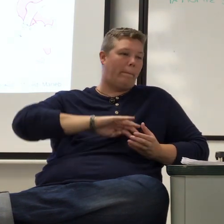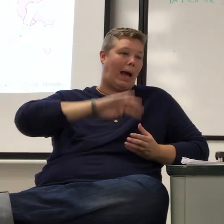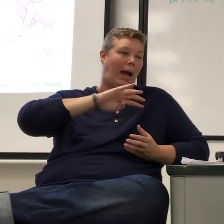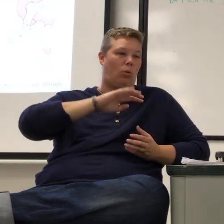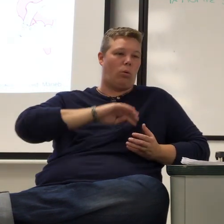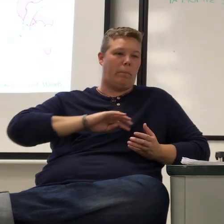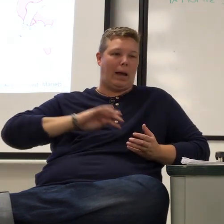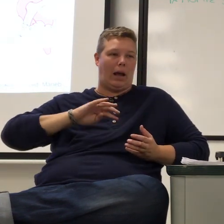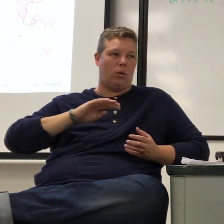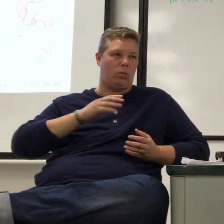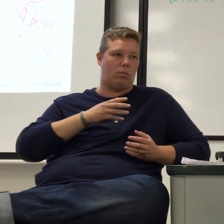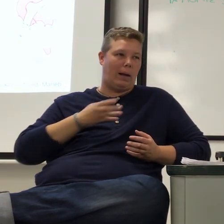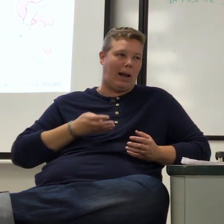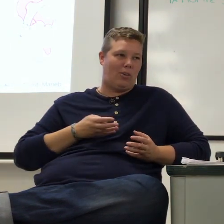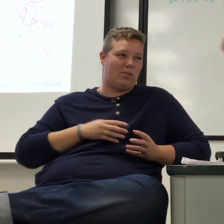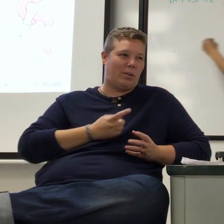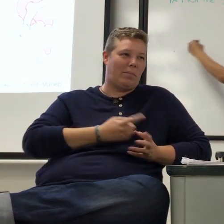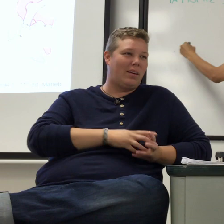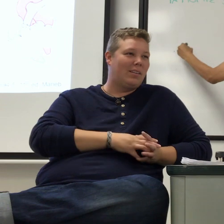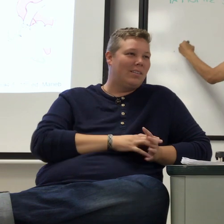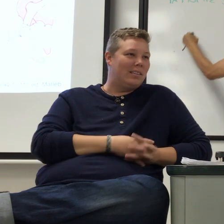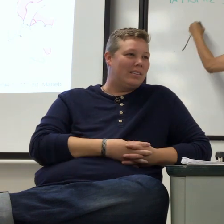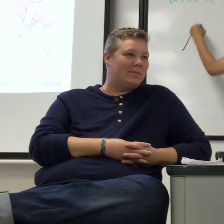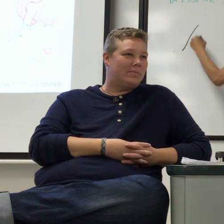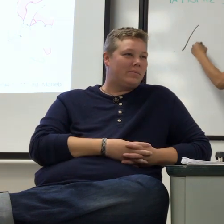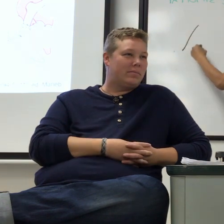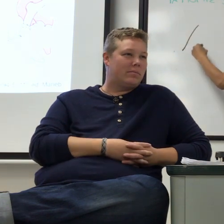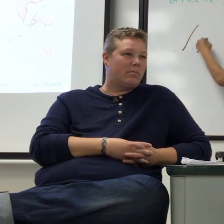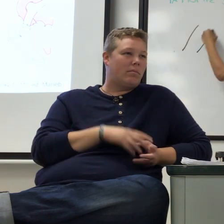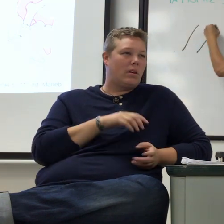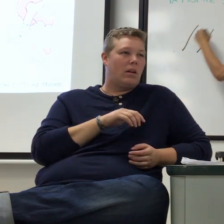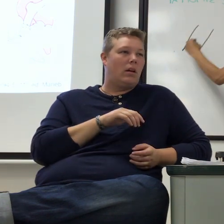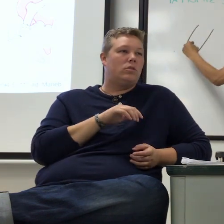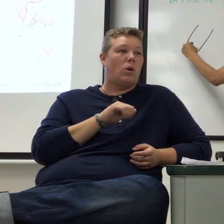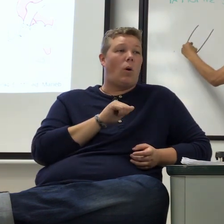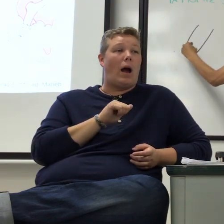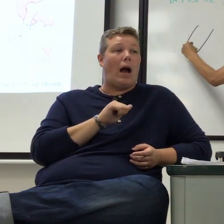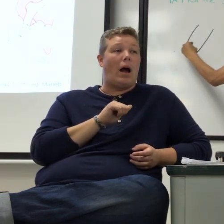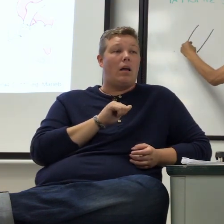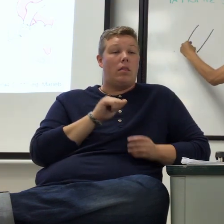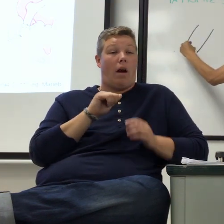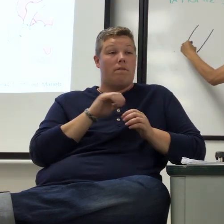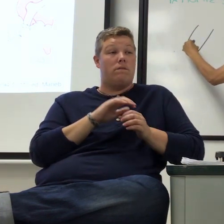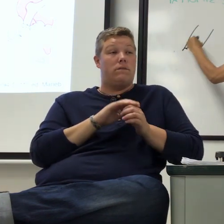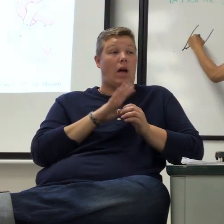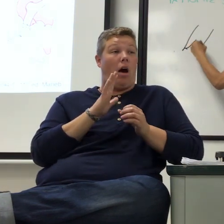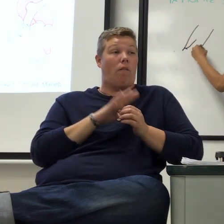So what had just happened in outflow is, in the aorta, the valve was open